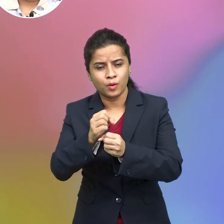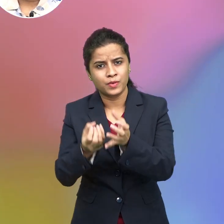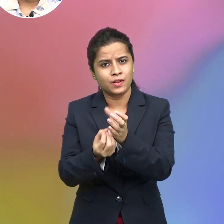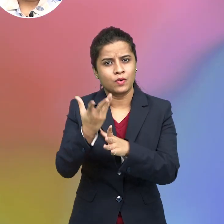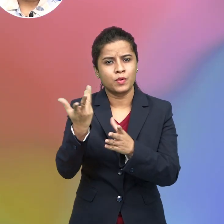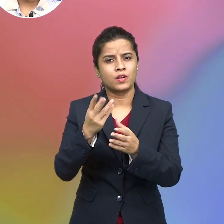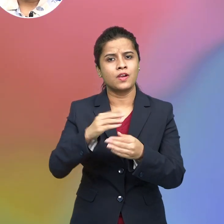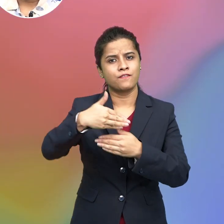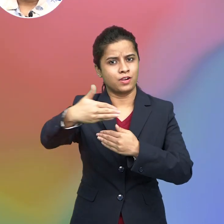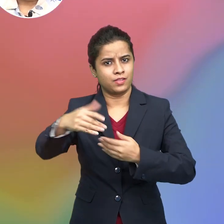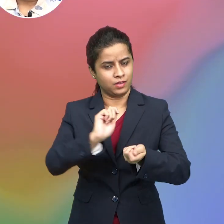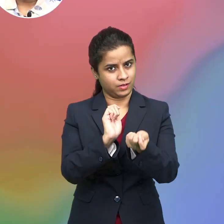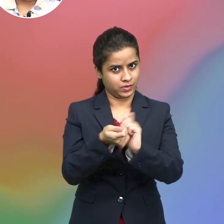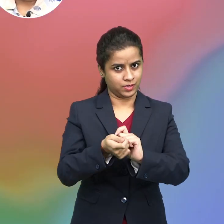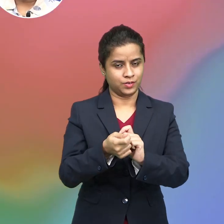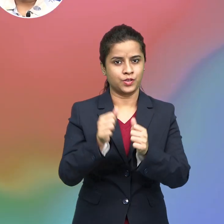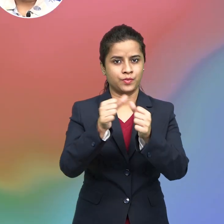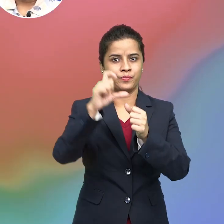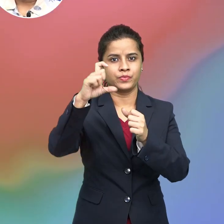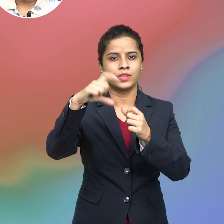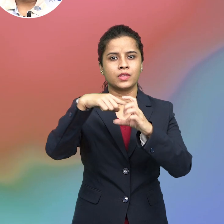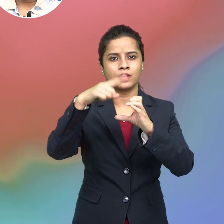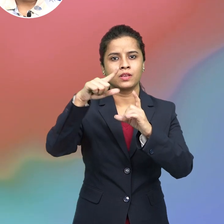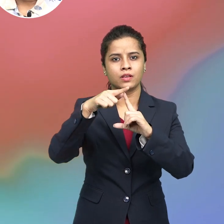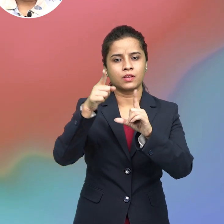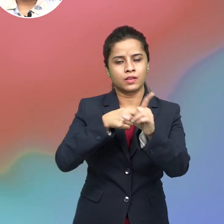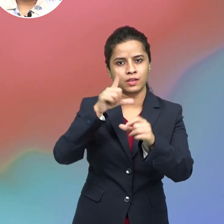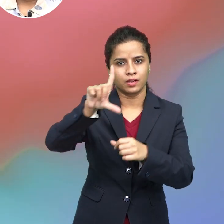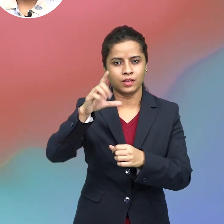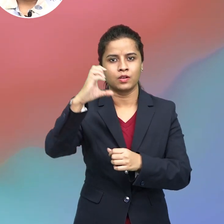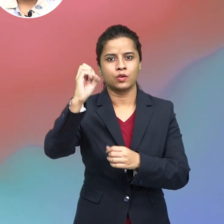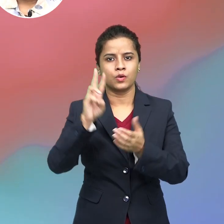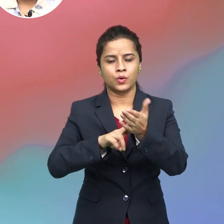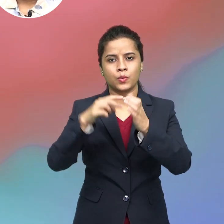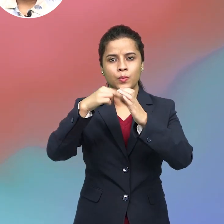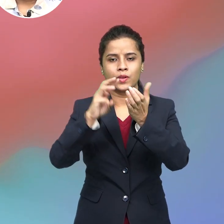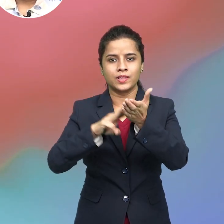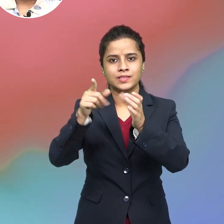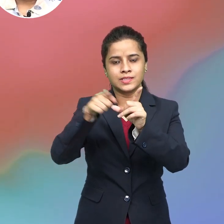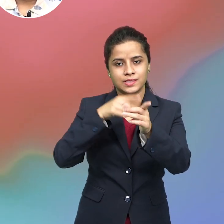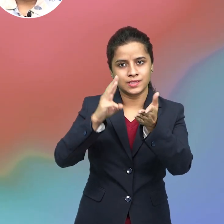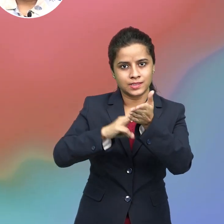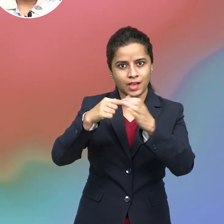converted into acetyl coenzyme A molecules.